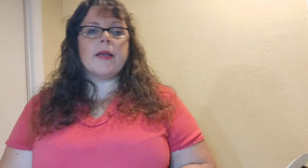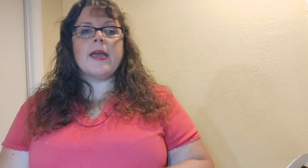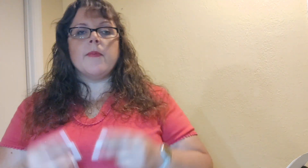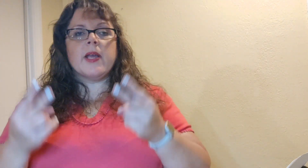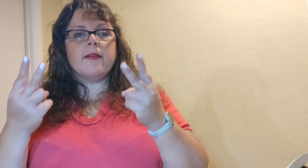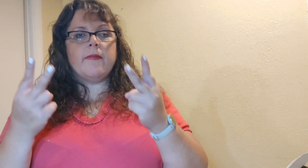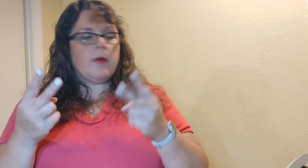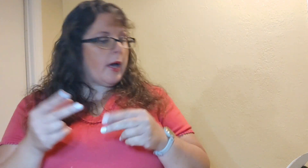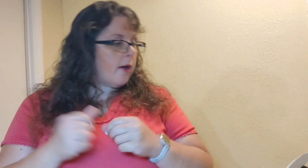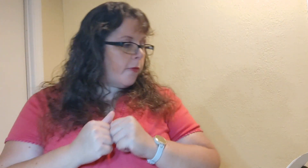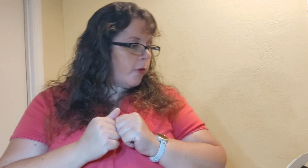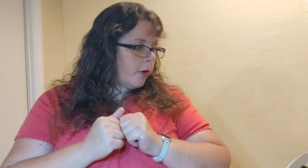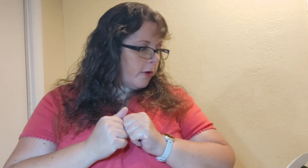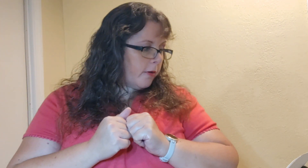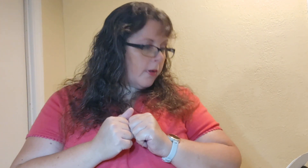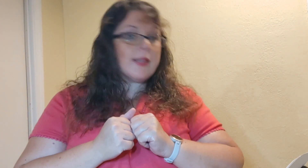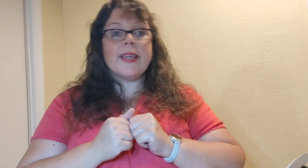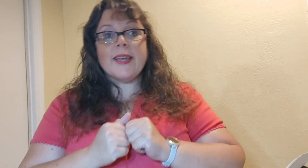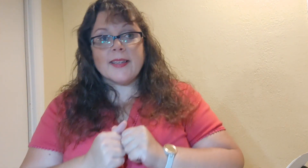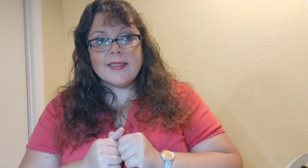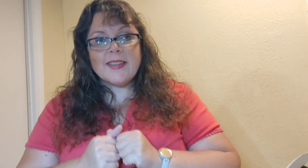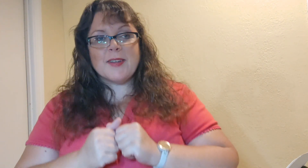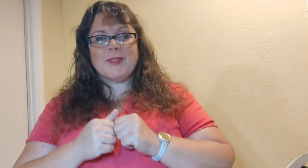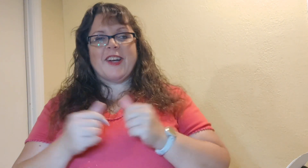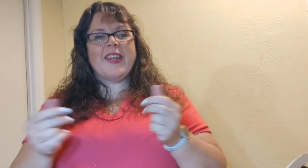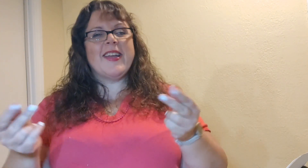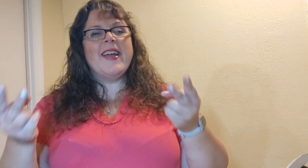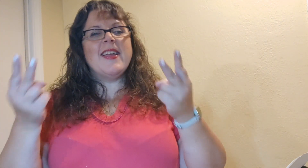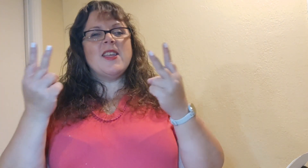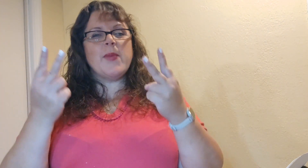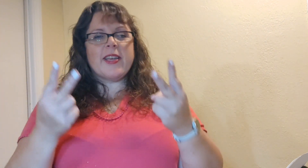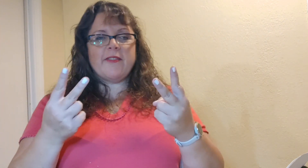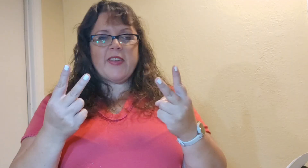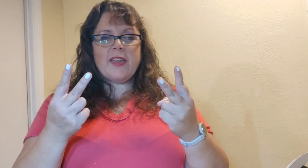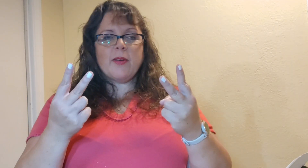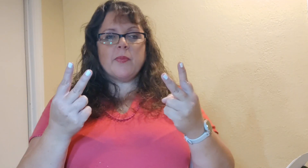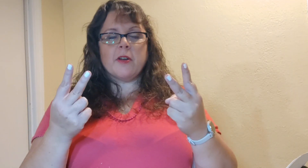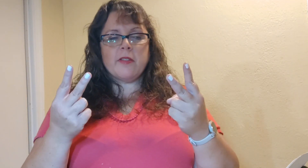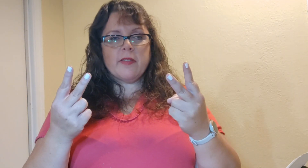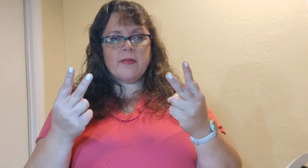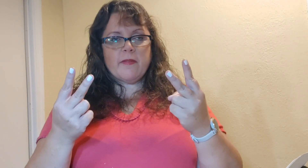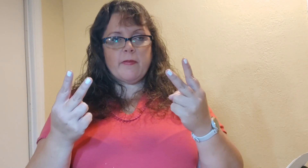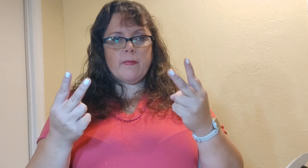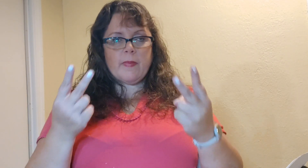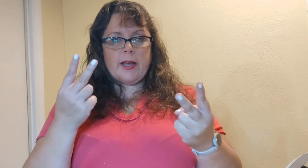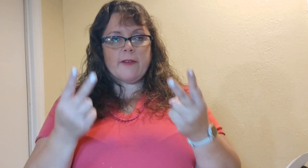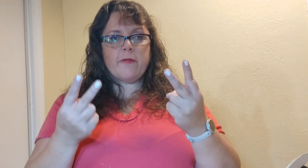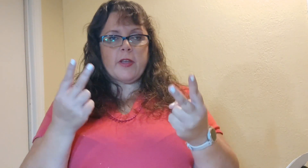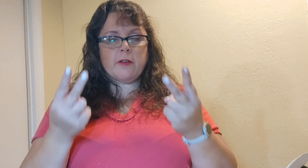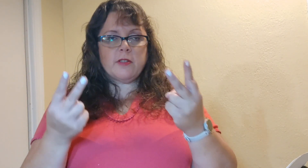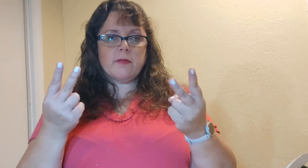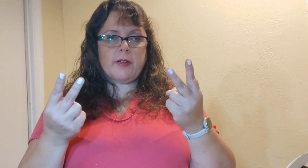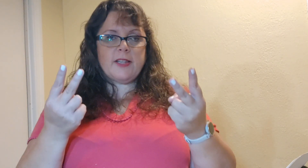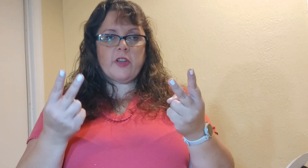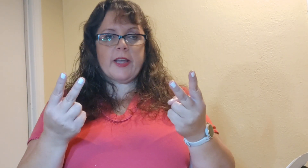Okay, you make a, for lend, you make a V with both fingers on each